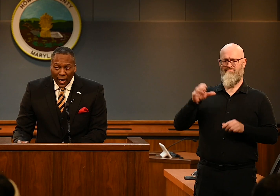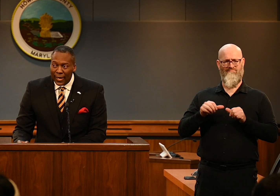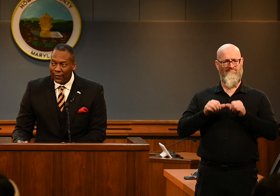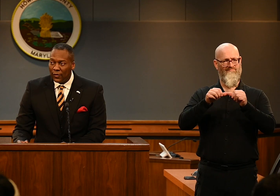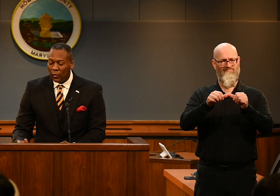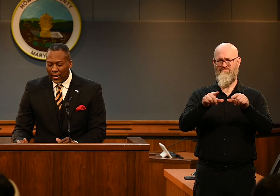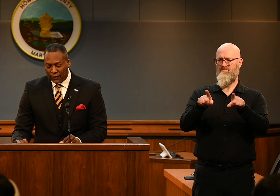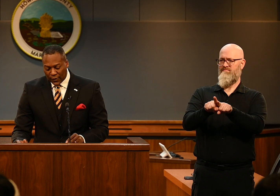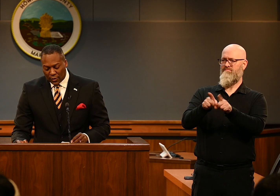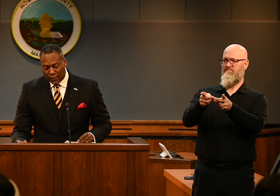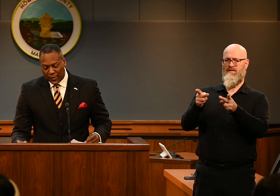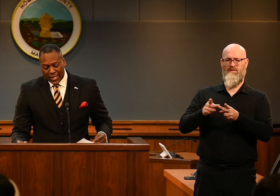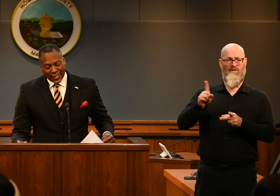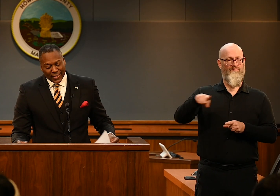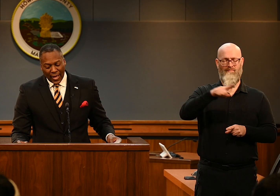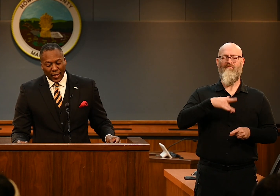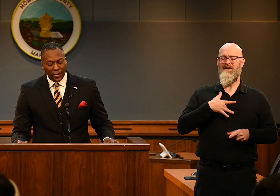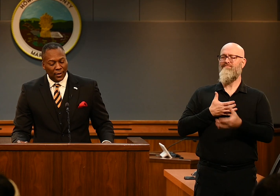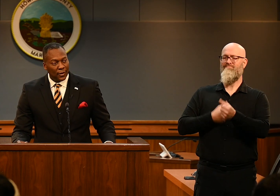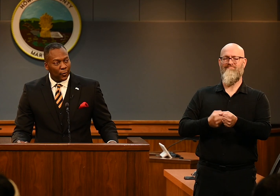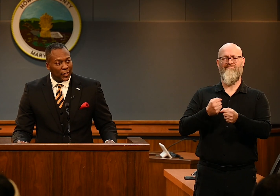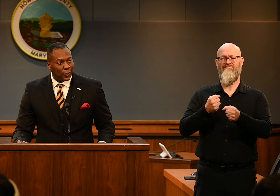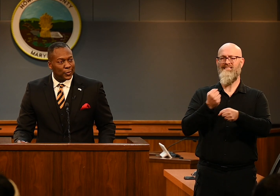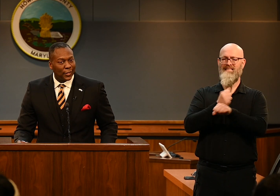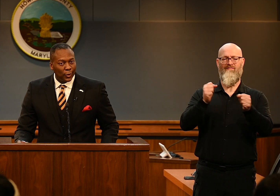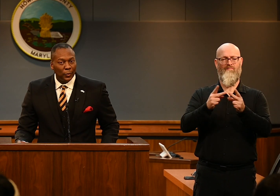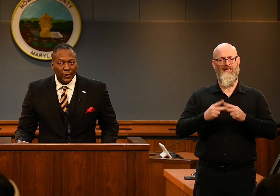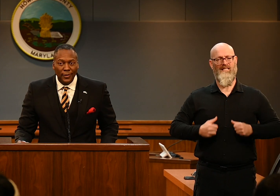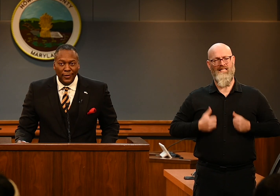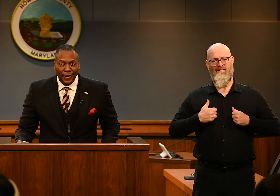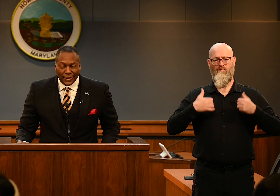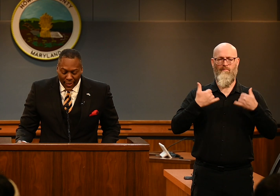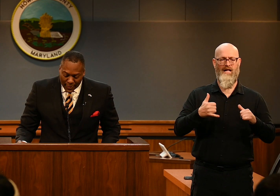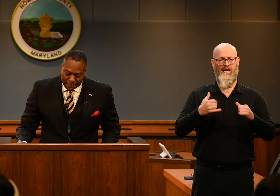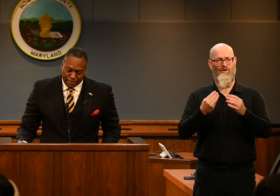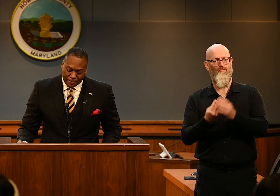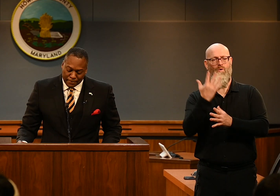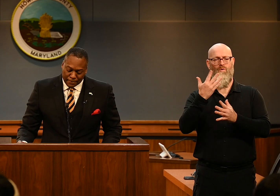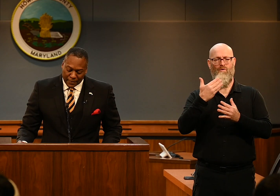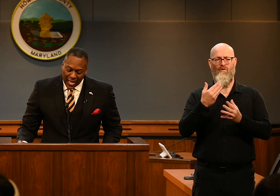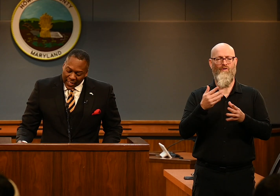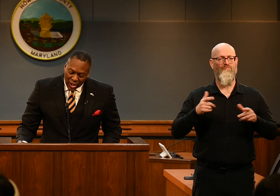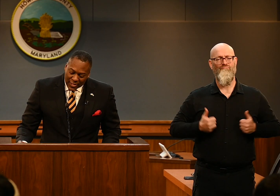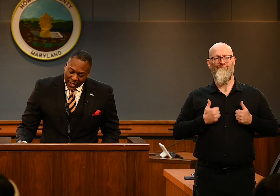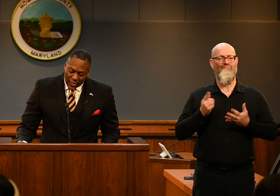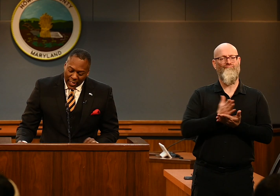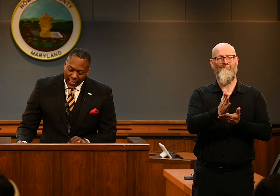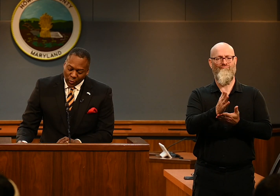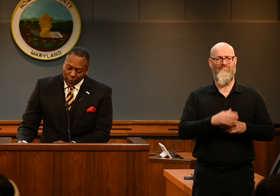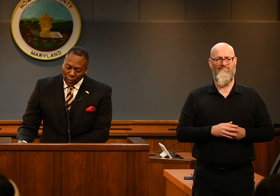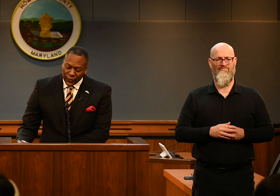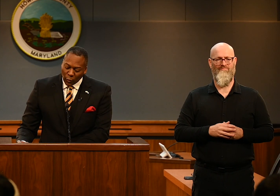and thrive without fear. Today, we close the loop in time. In just